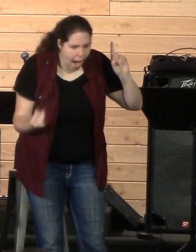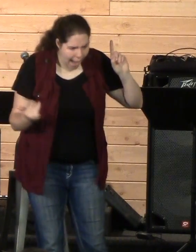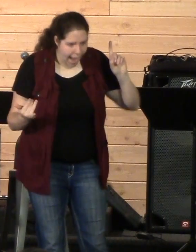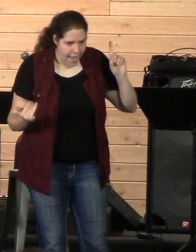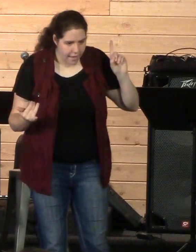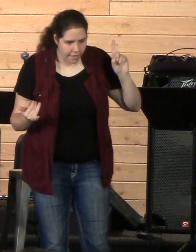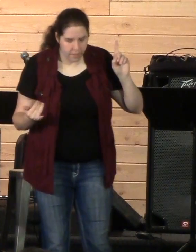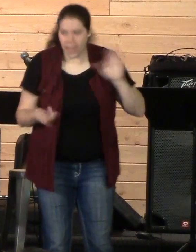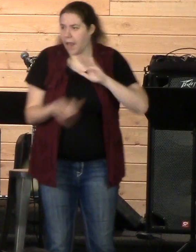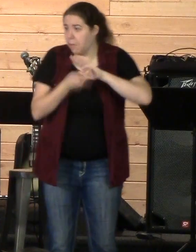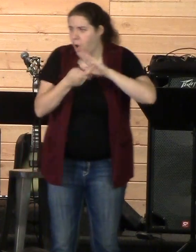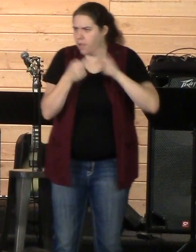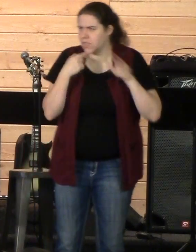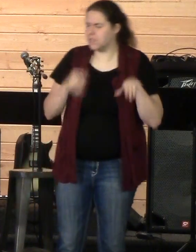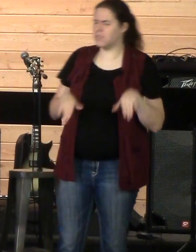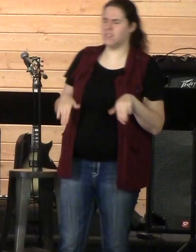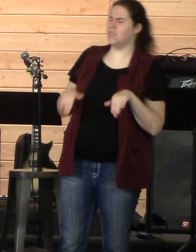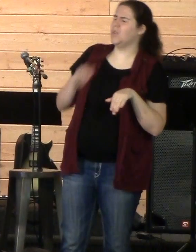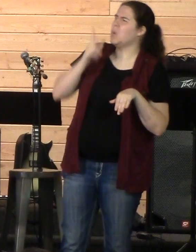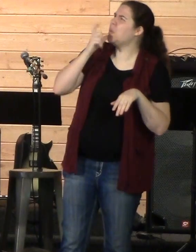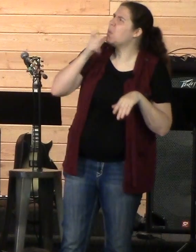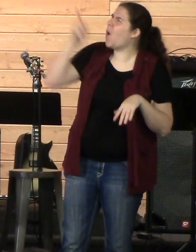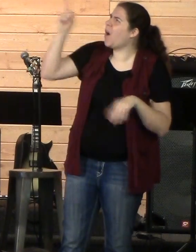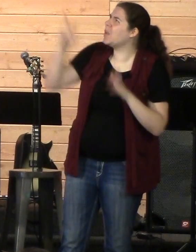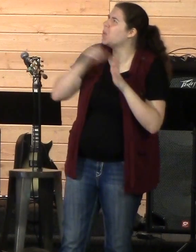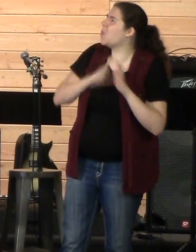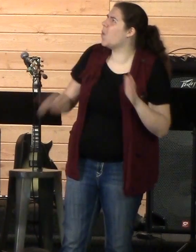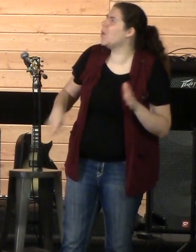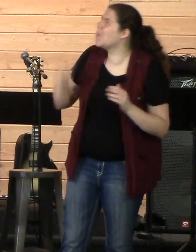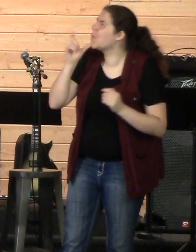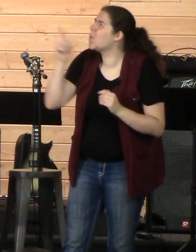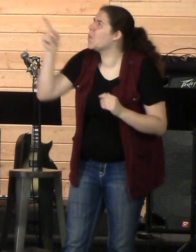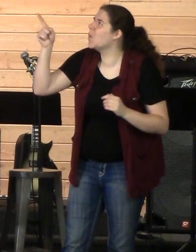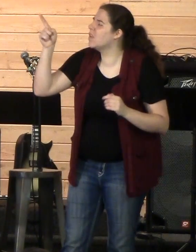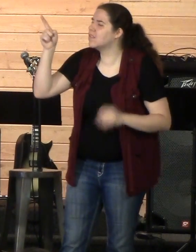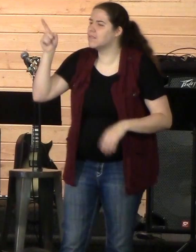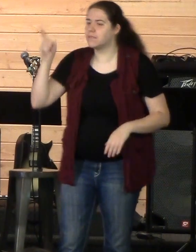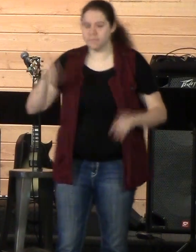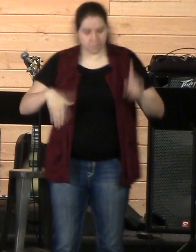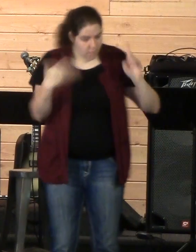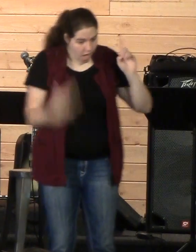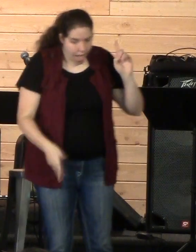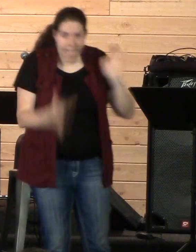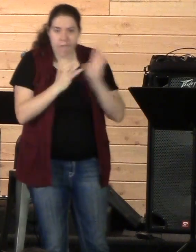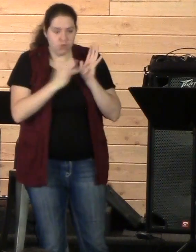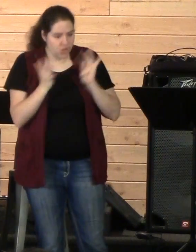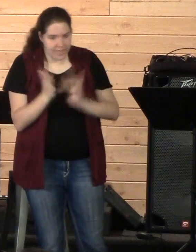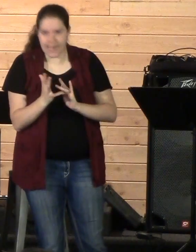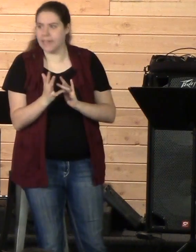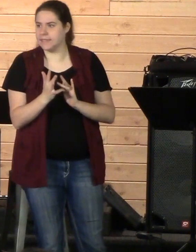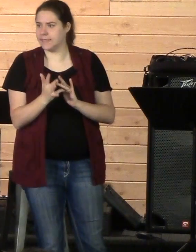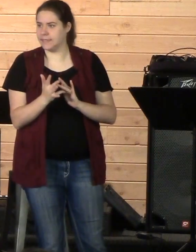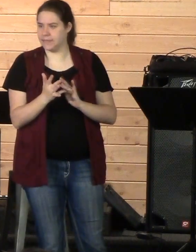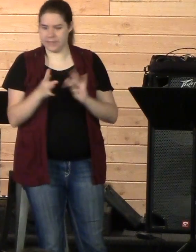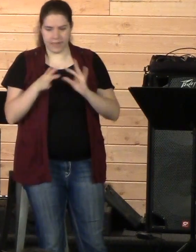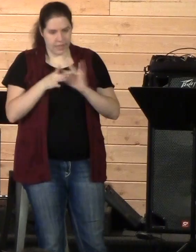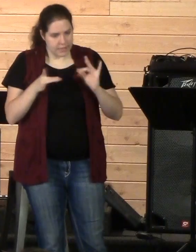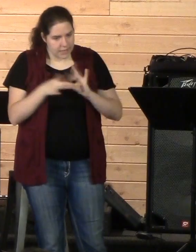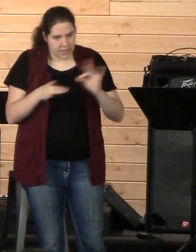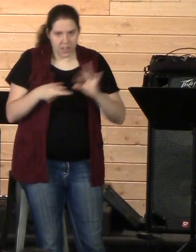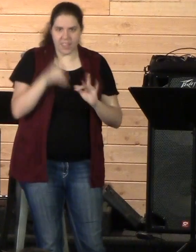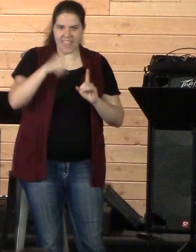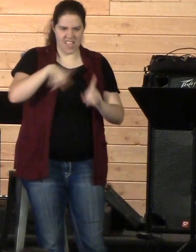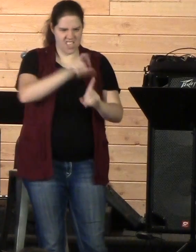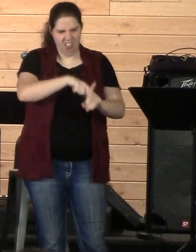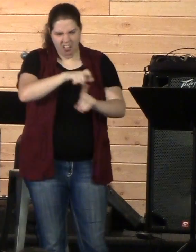Lord. And he said, I'm Jesus. And he talked to him about his persecution. And he said, there's a